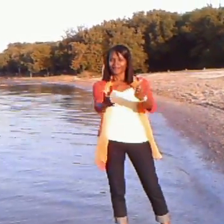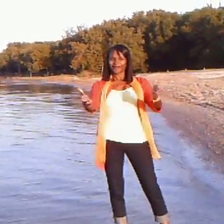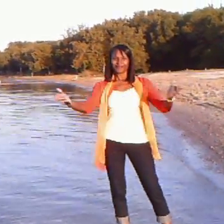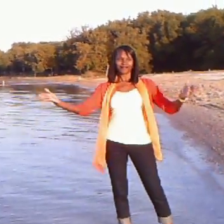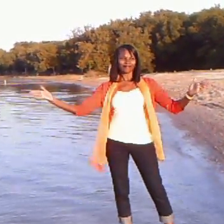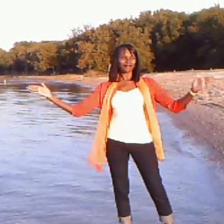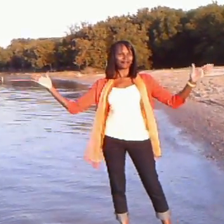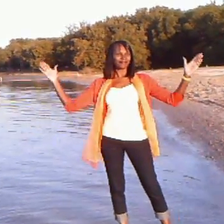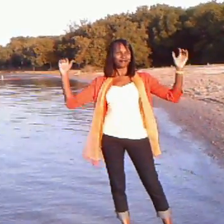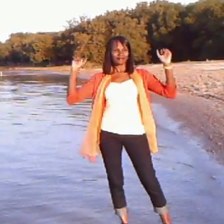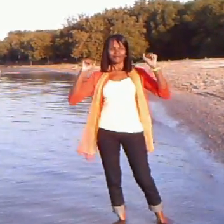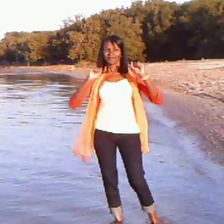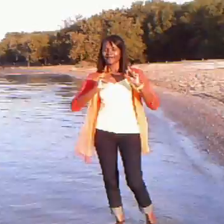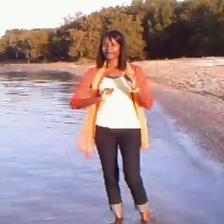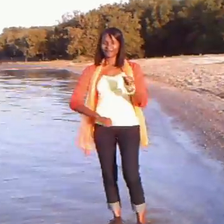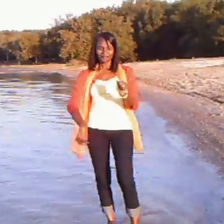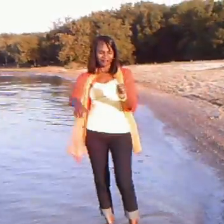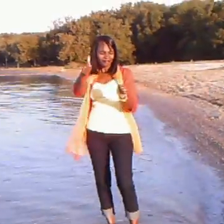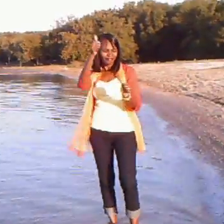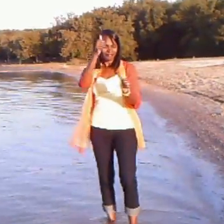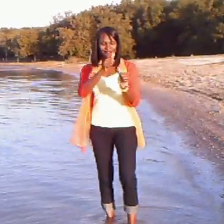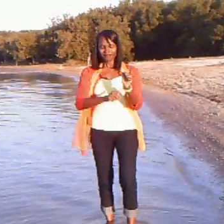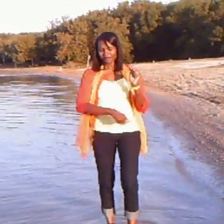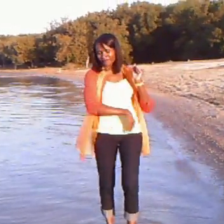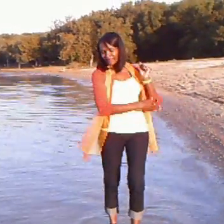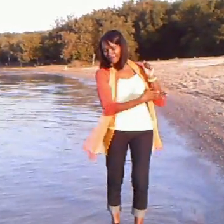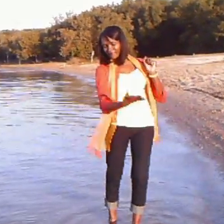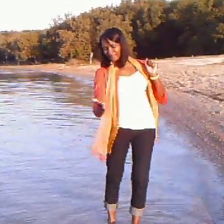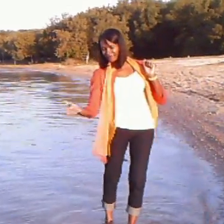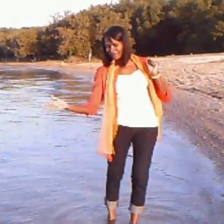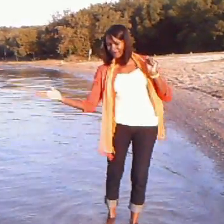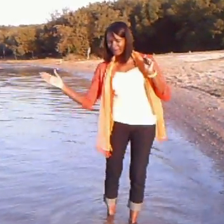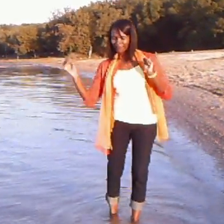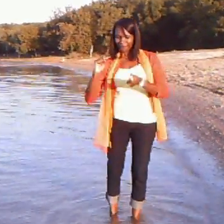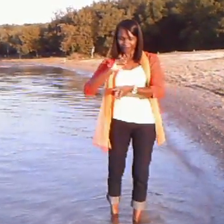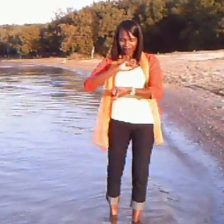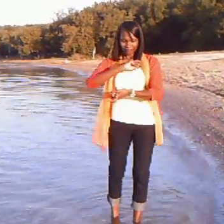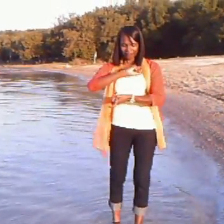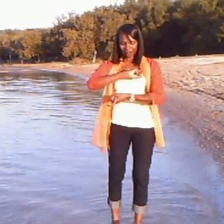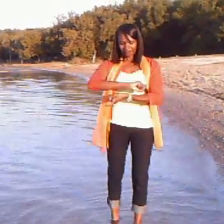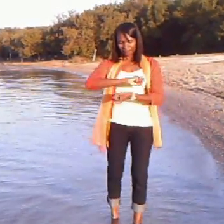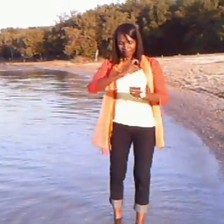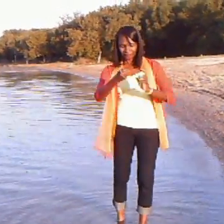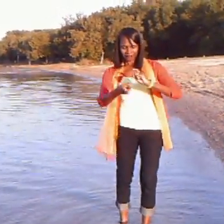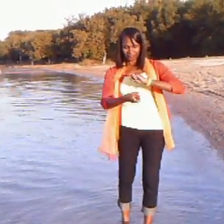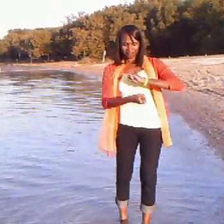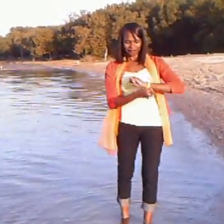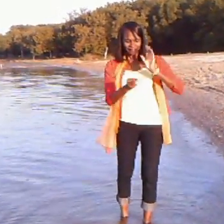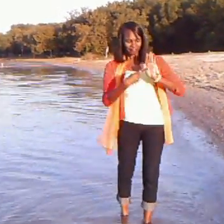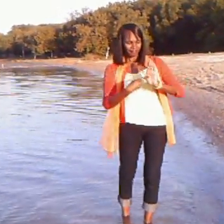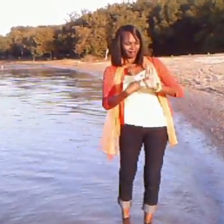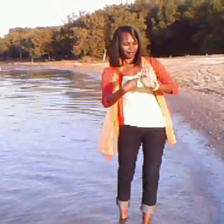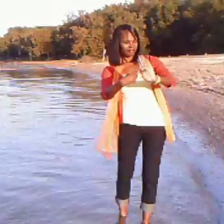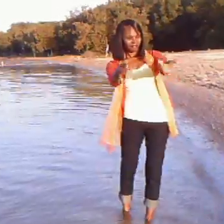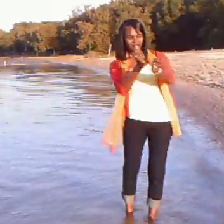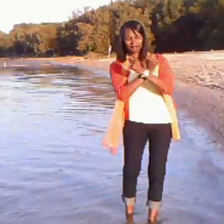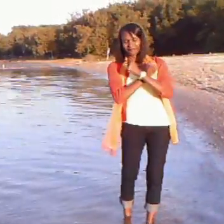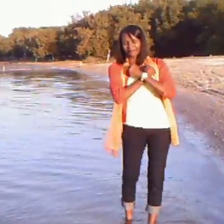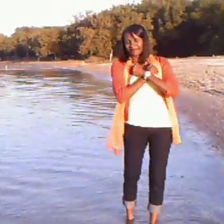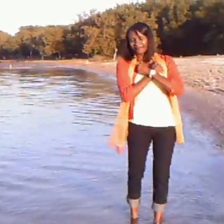has changed I'll show you it all I'll show you everything